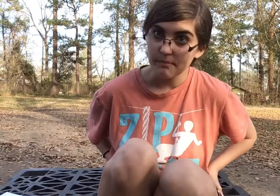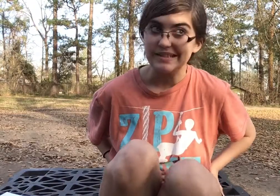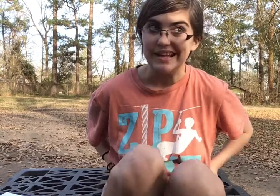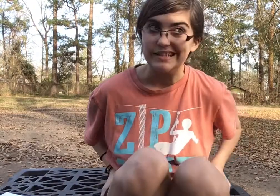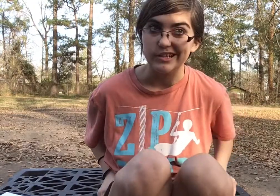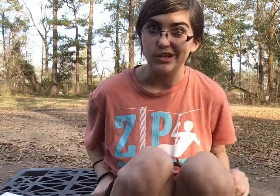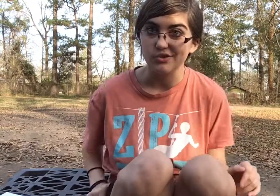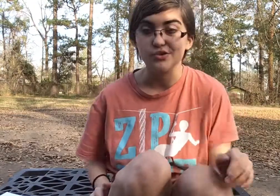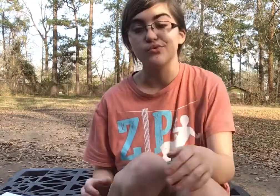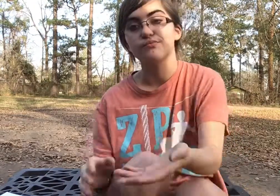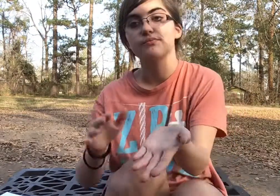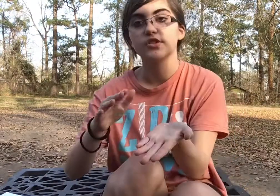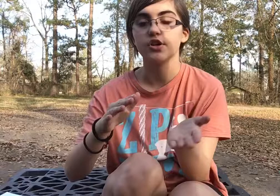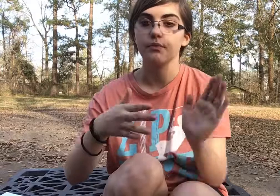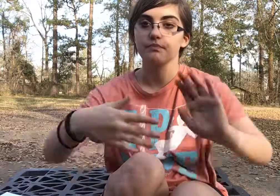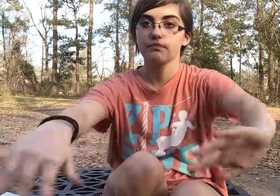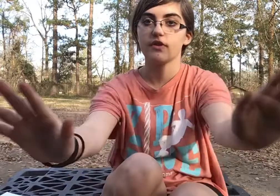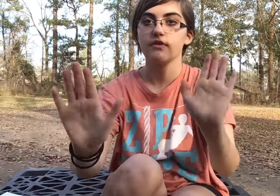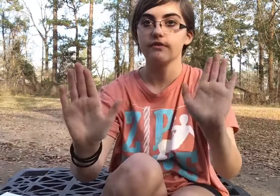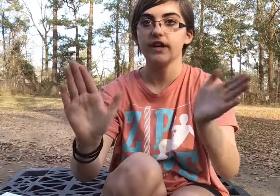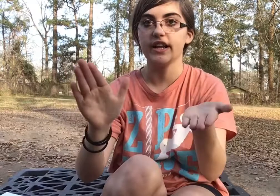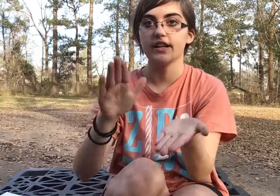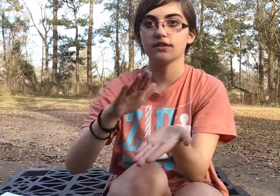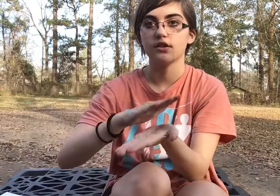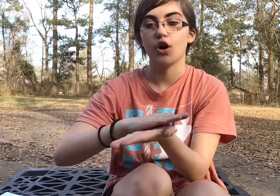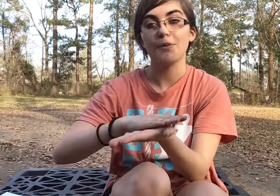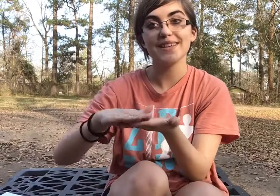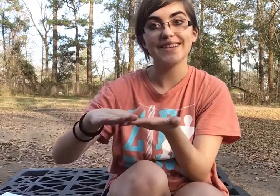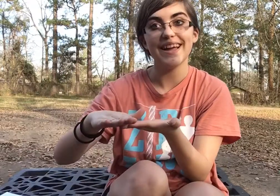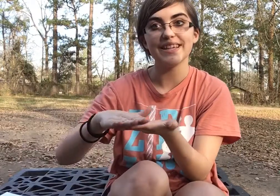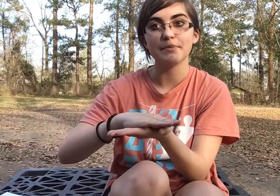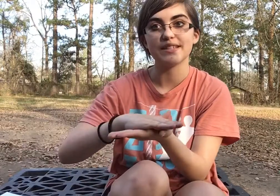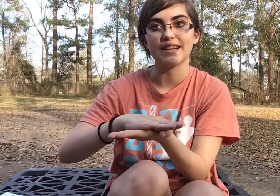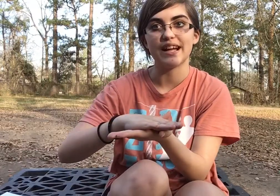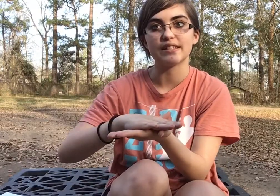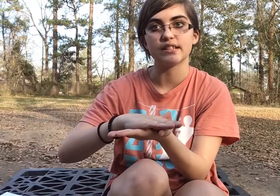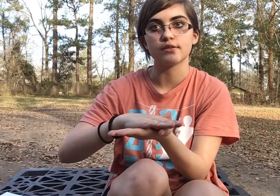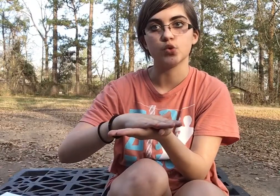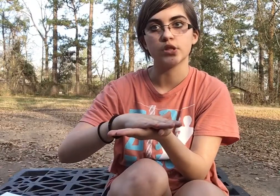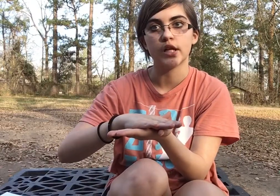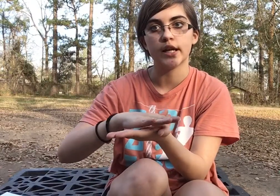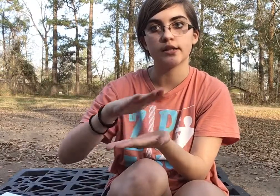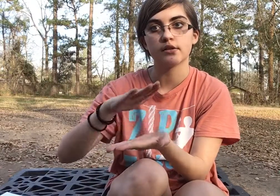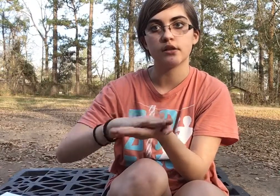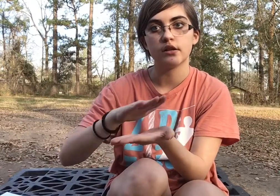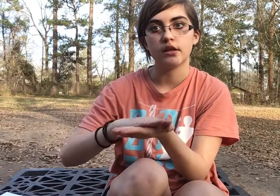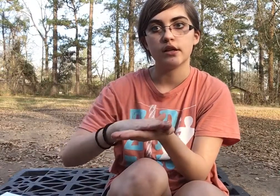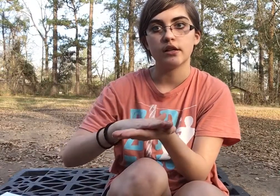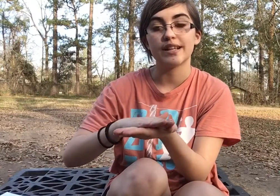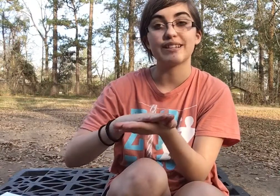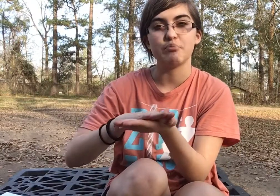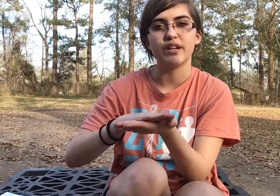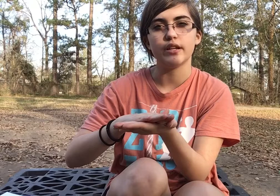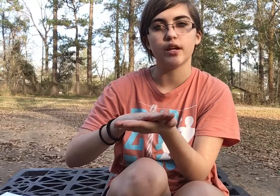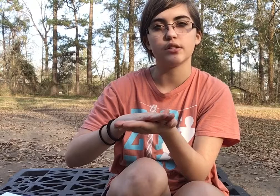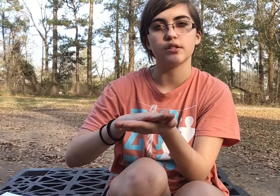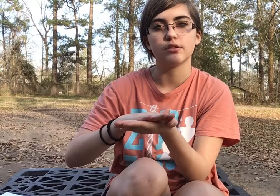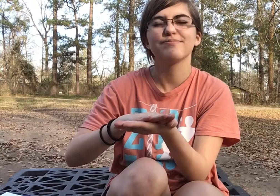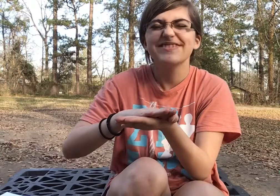Somebody's got to tell you to go to school. So, flat hands. Almost like nice, but it's not. It's because school is not nice. It's like it's beating nice, you know?